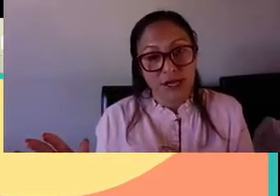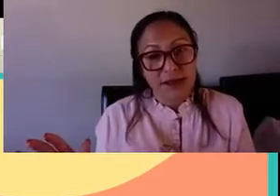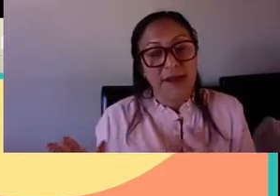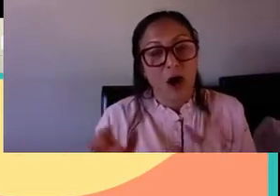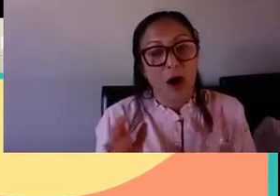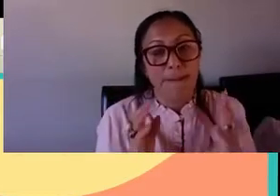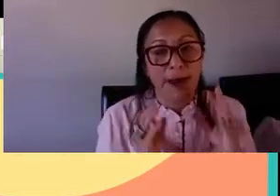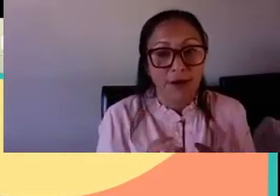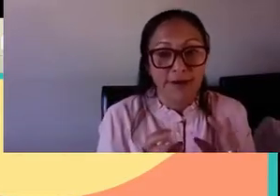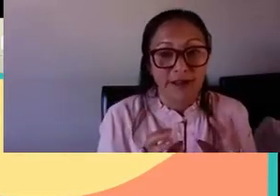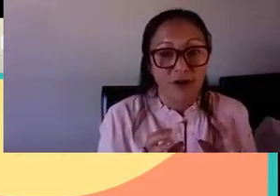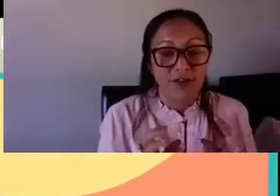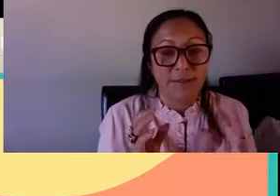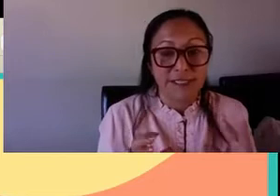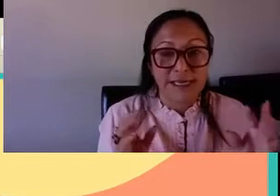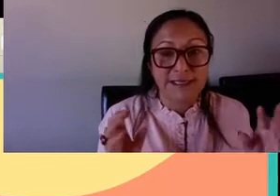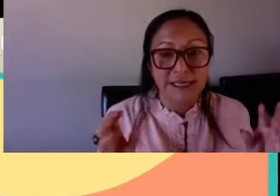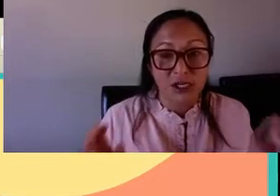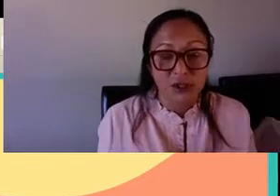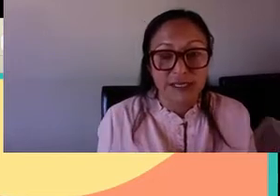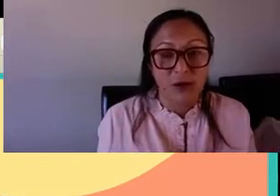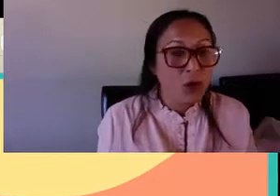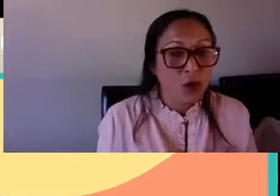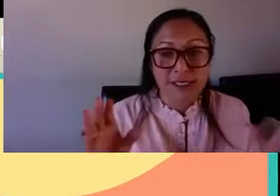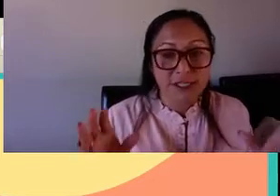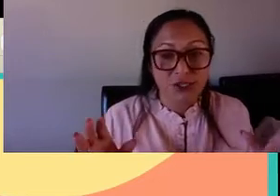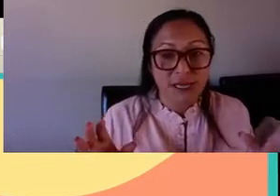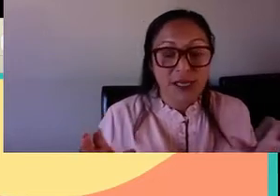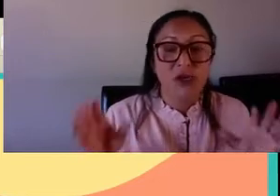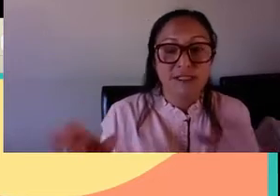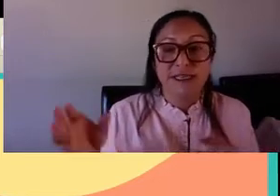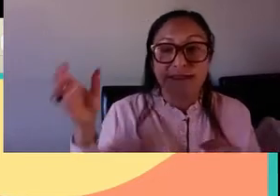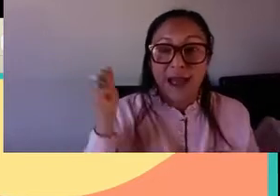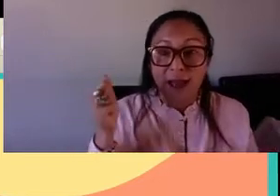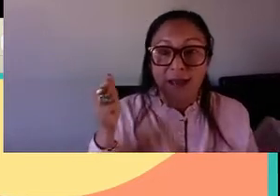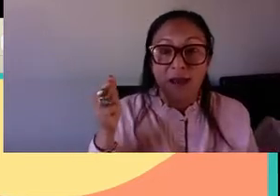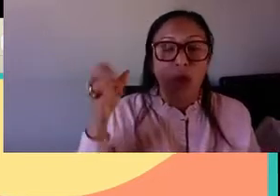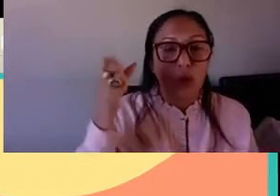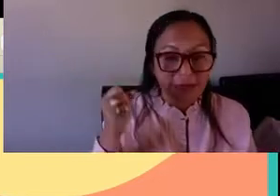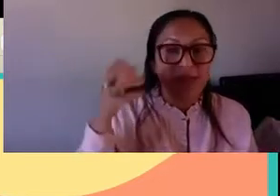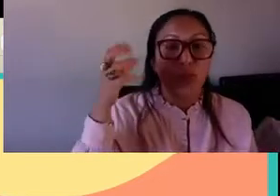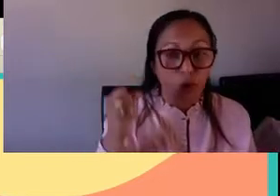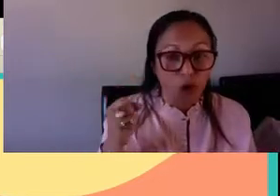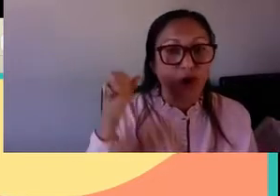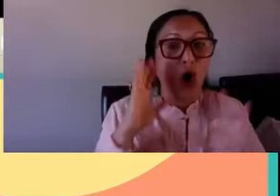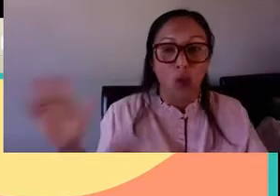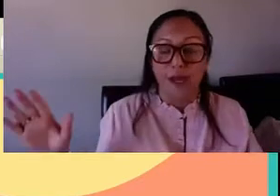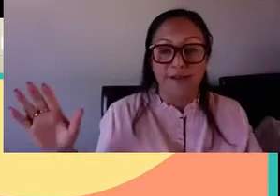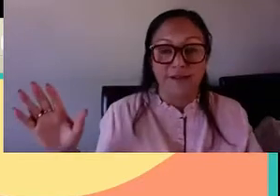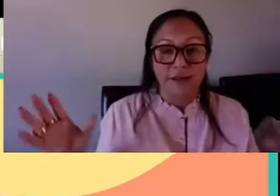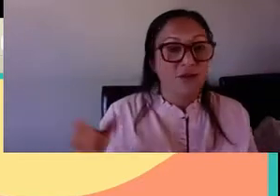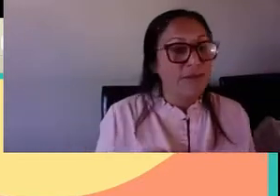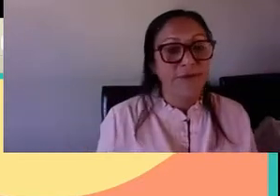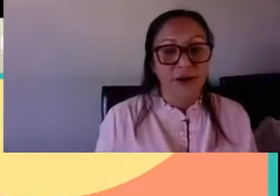language are parents that are simultaneously using, or teachers using the sign with the word